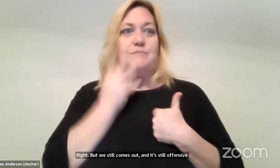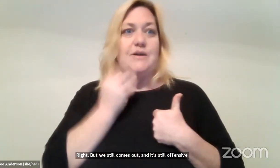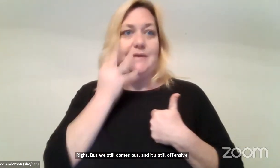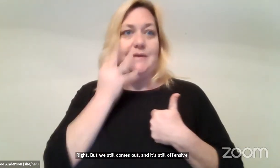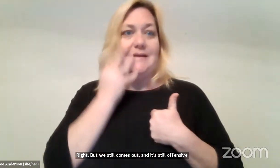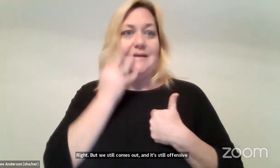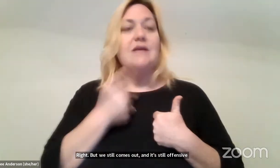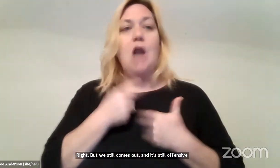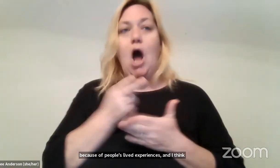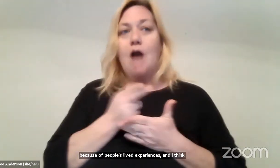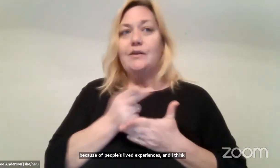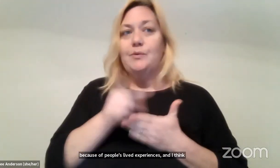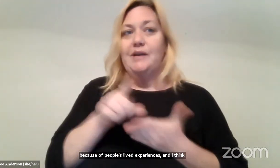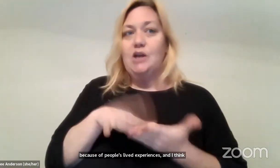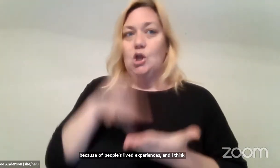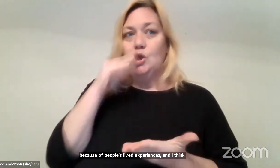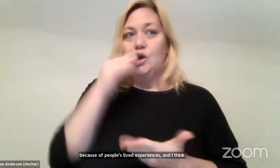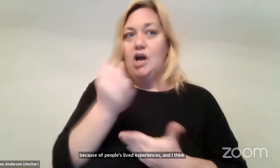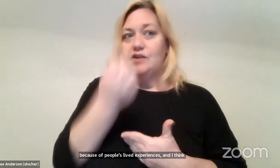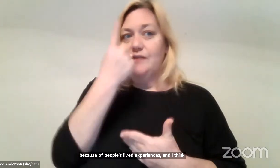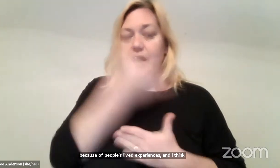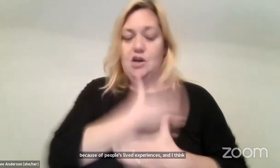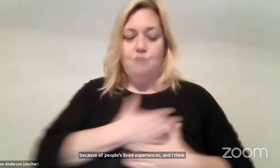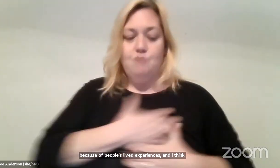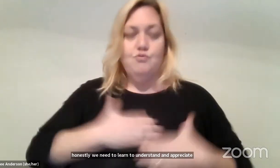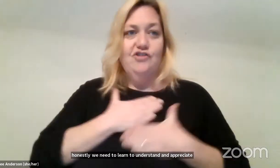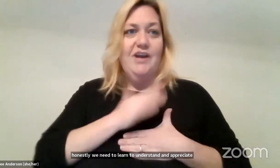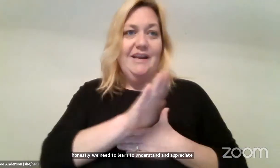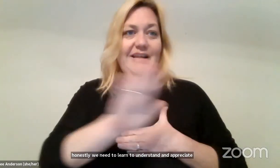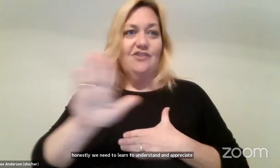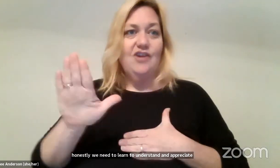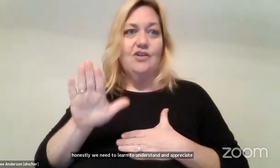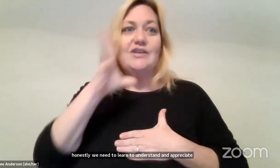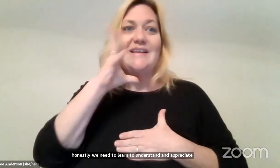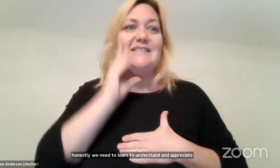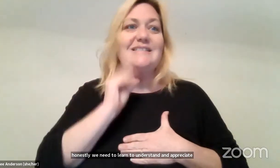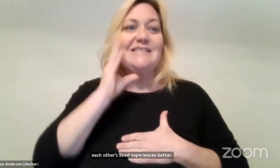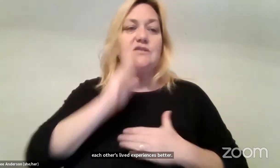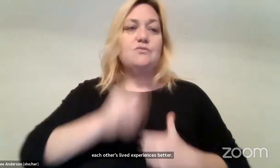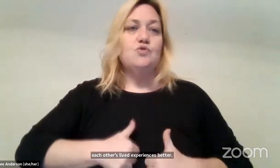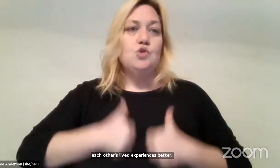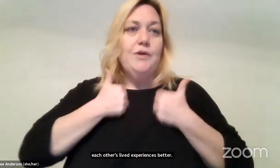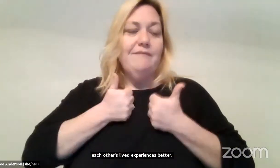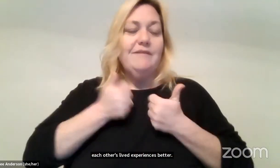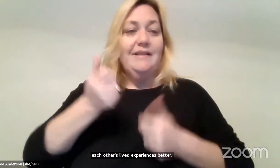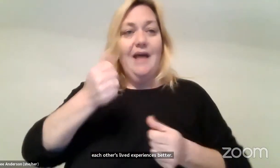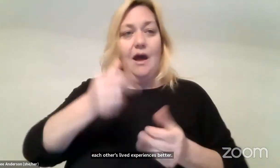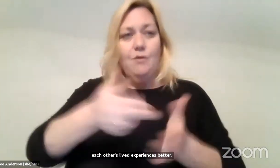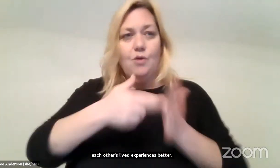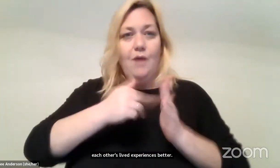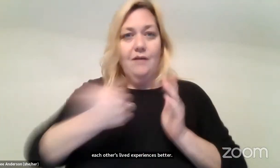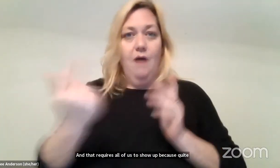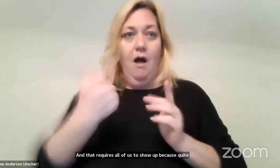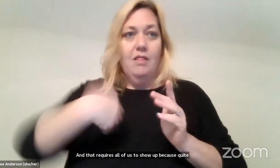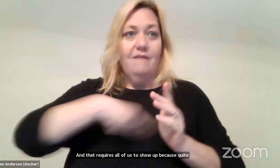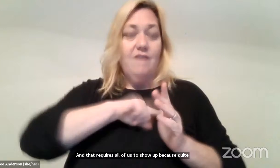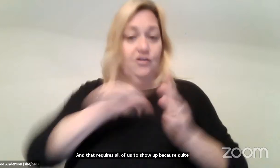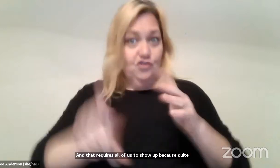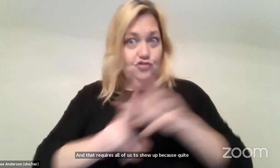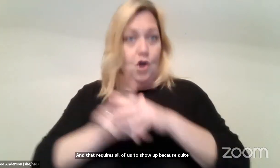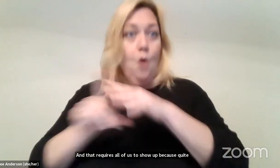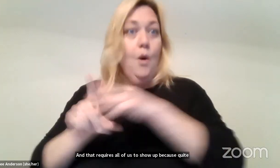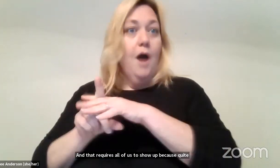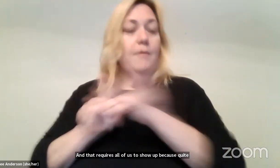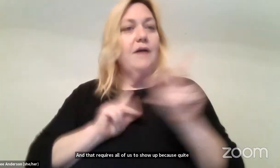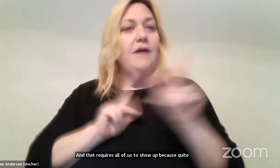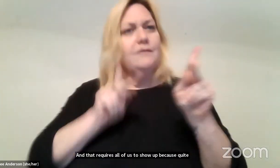need to learn to understand and appreciate each other's lived experiences better. And that requires all of us to show up because, quite frankly, as a